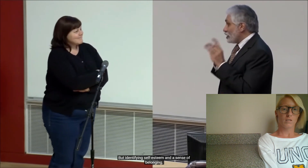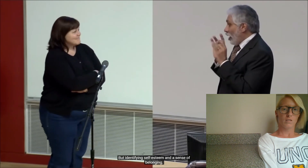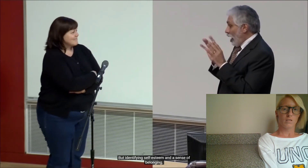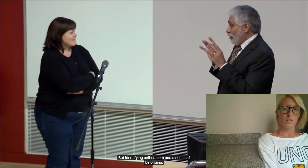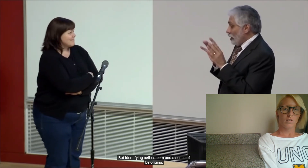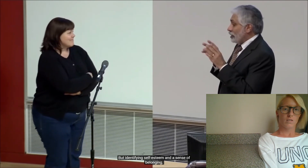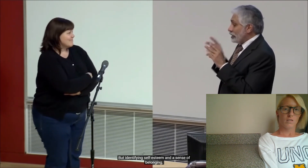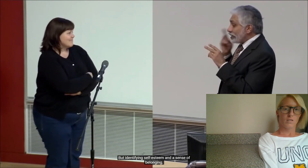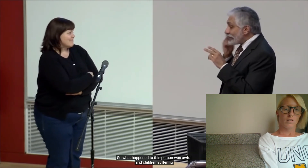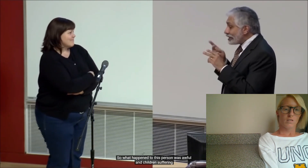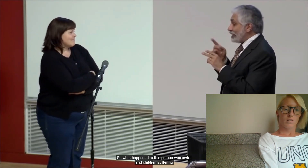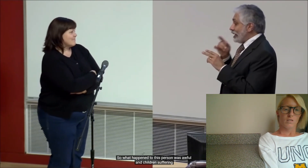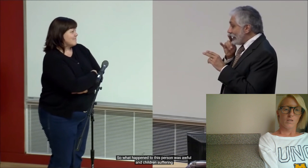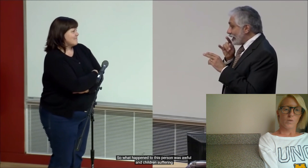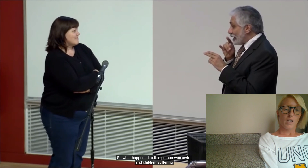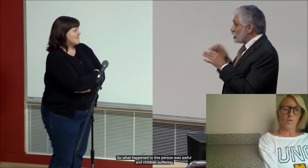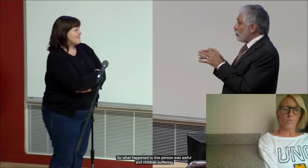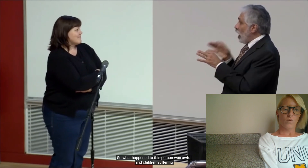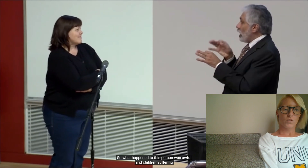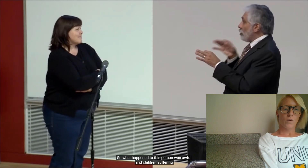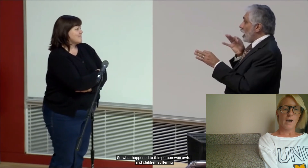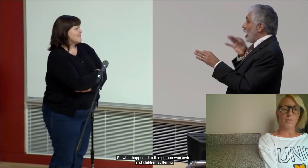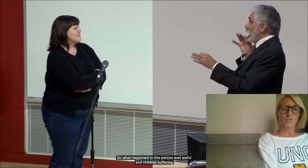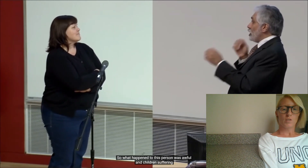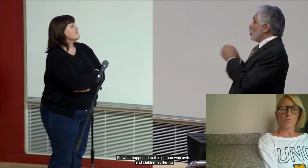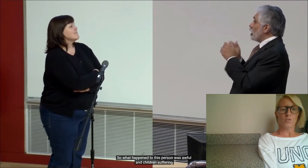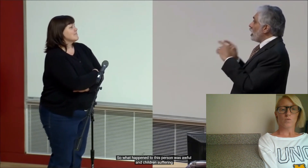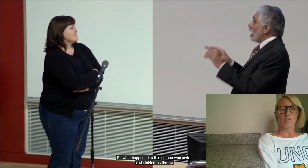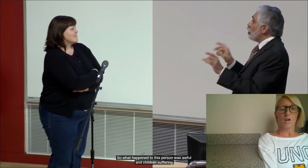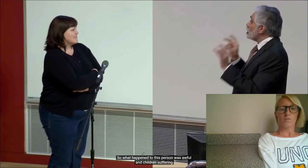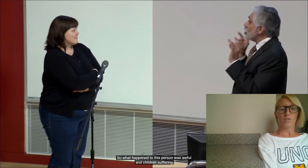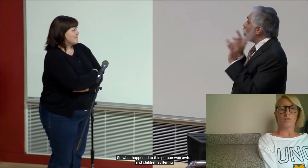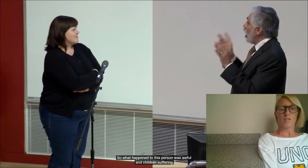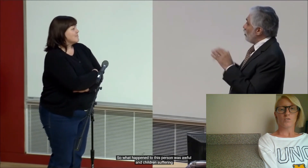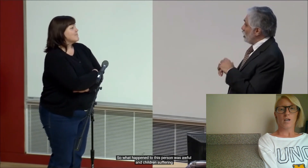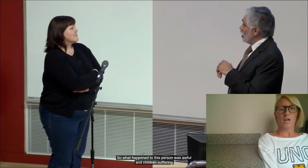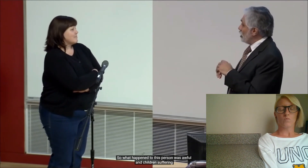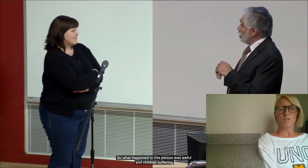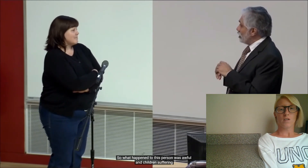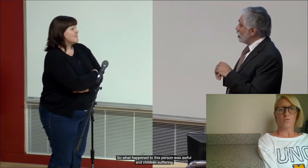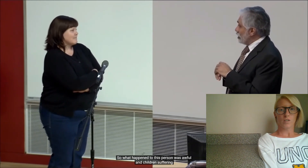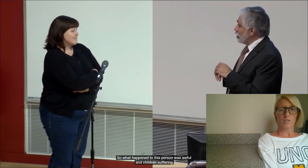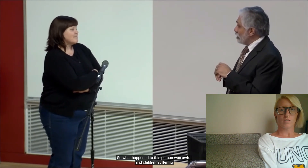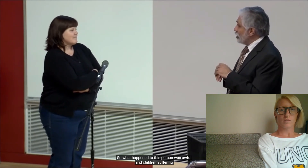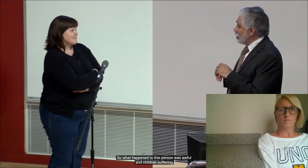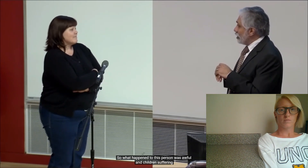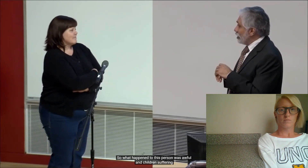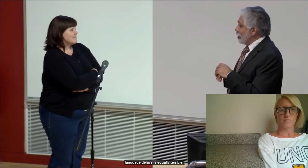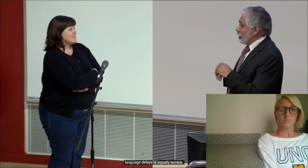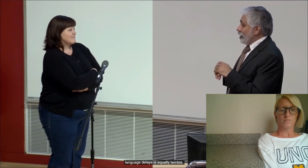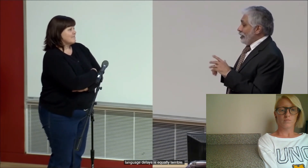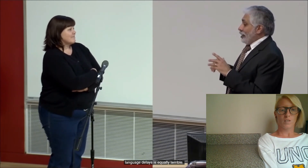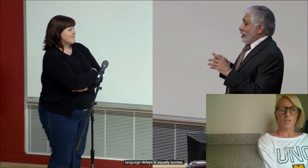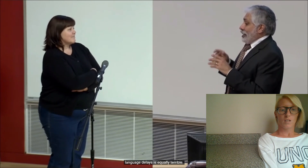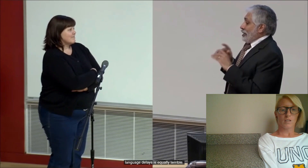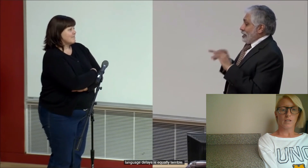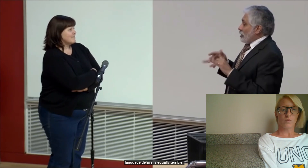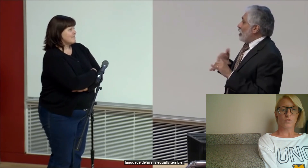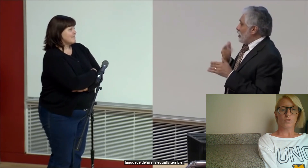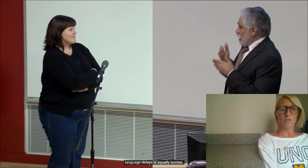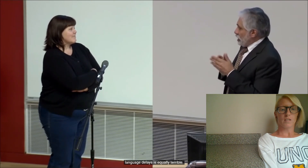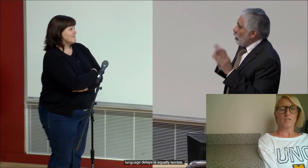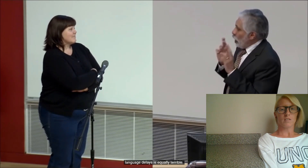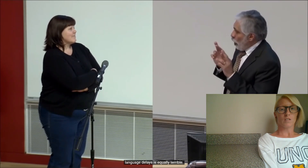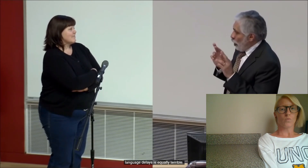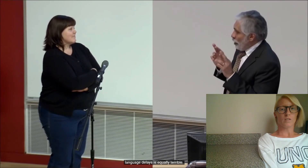disability. So what happened to this person was So what awful. happened to this person and was awful, and the child was suffering. Children suffering language delays is